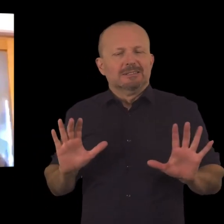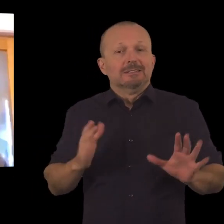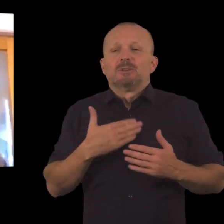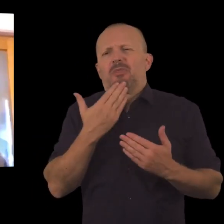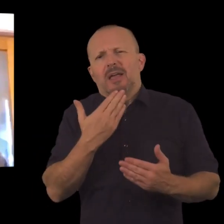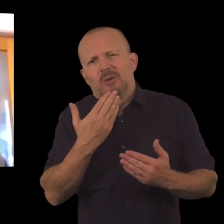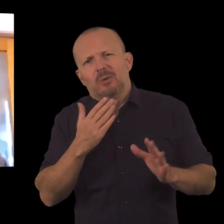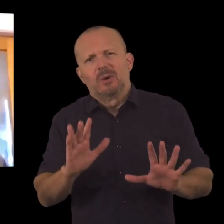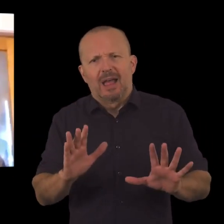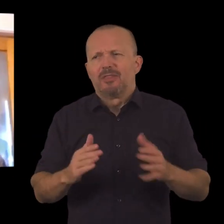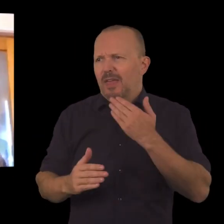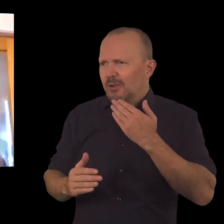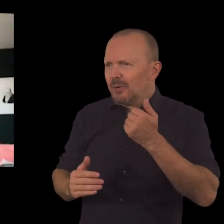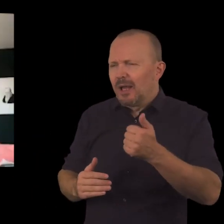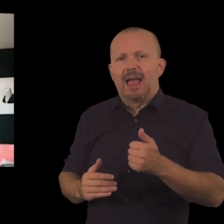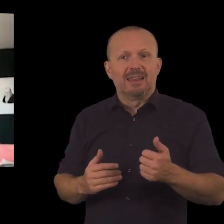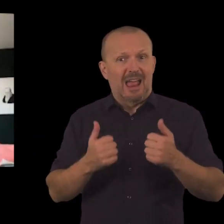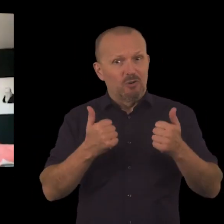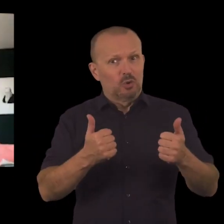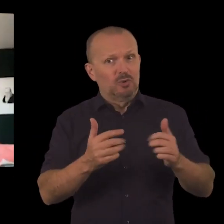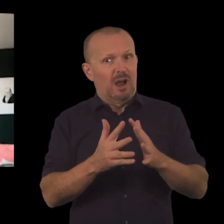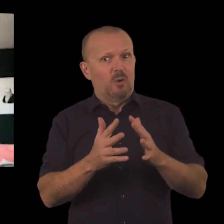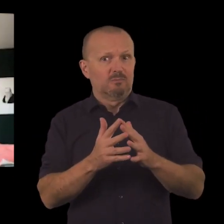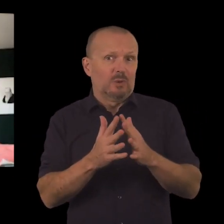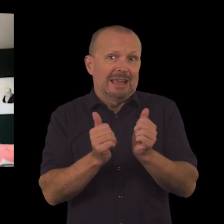yeah, thank you all so much. Thank